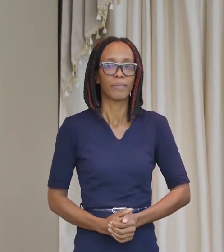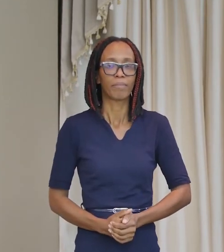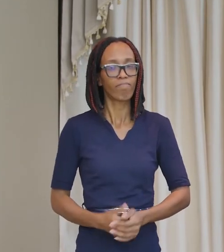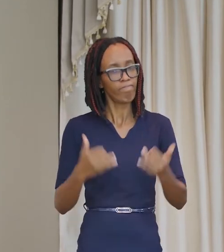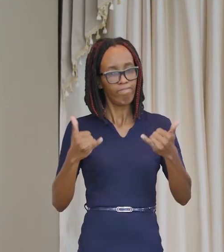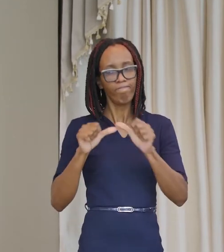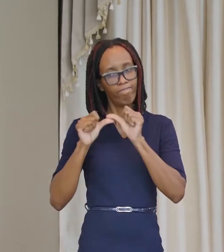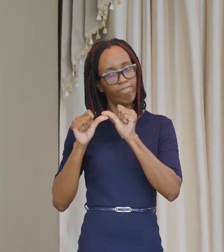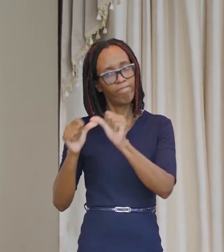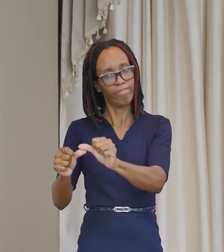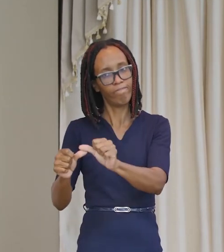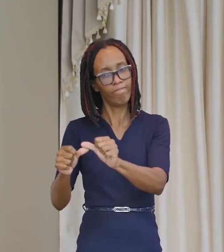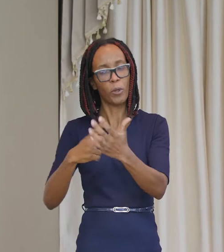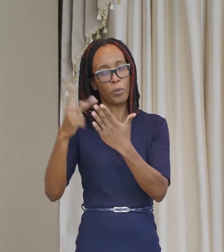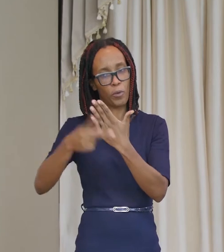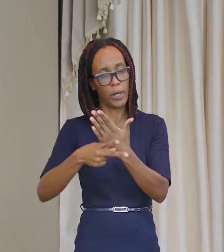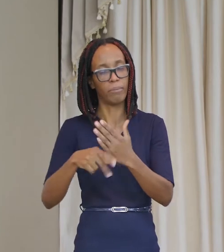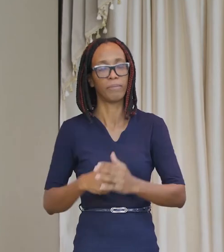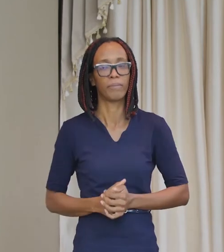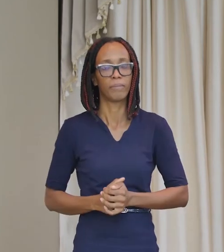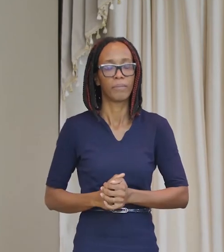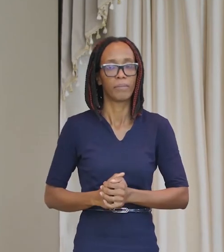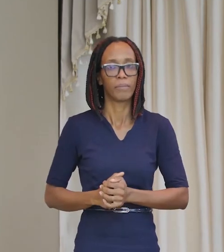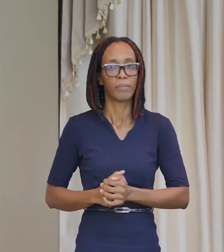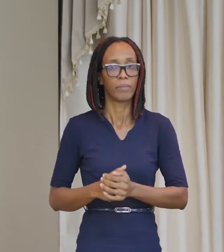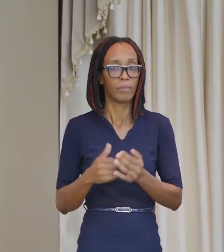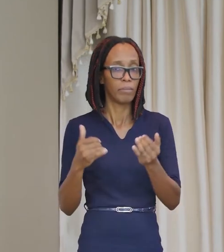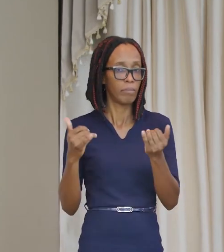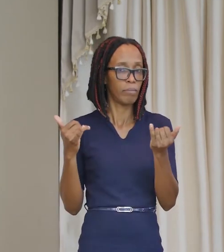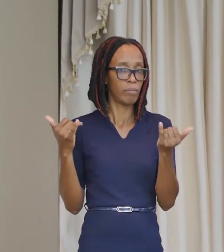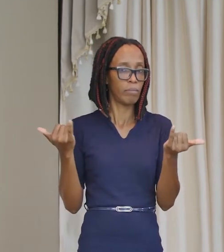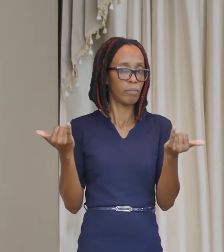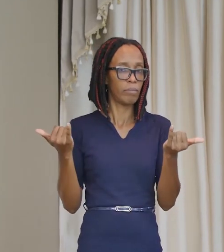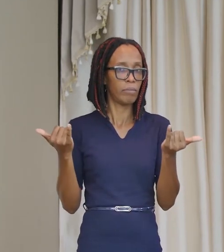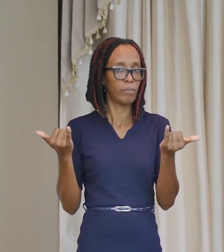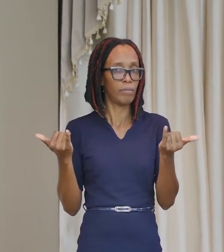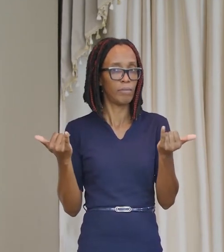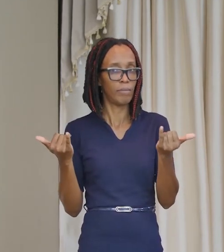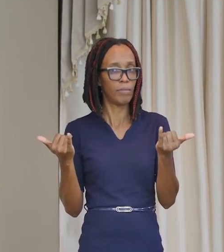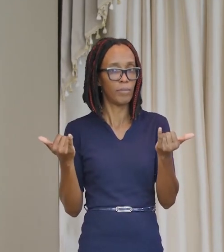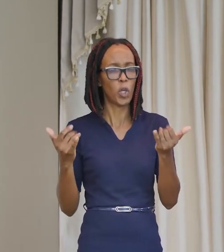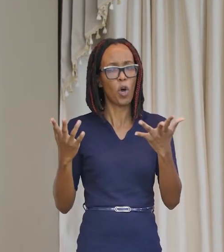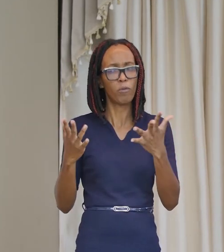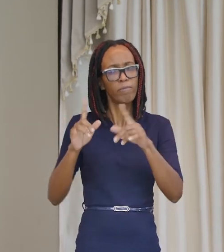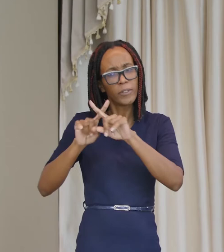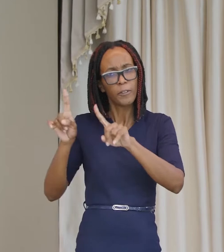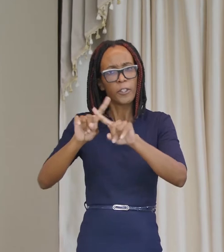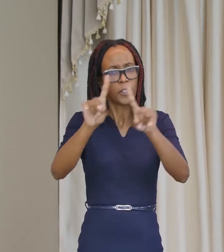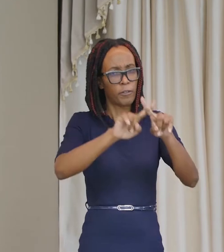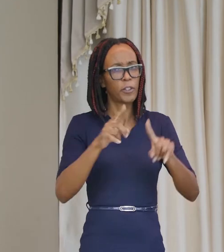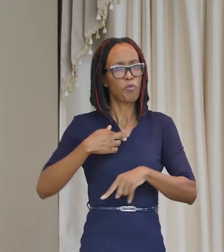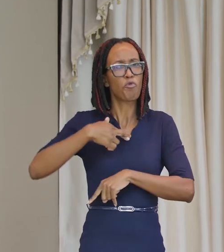So moving right along with our program, we would like to move into a bit of a spiritual segment where we have